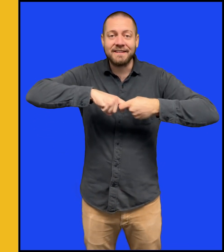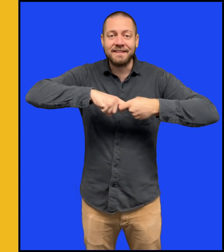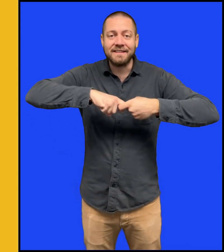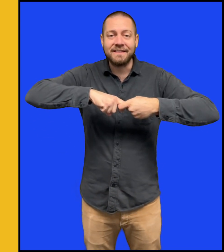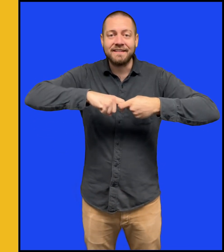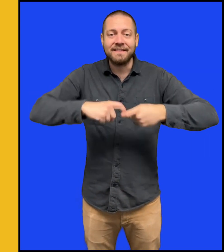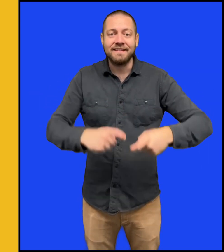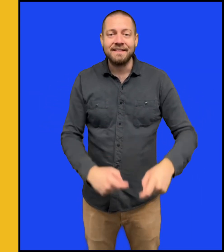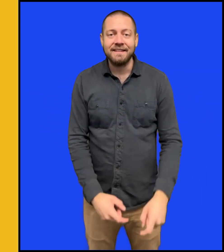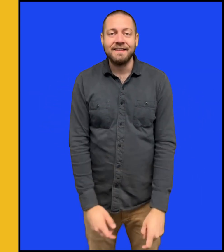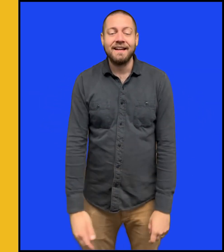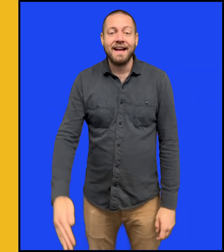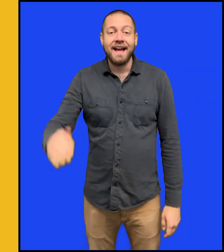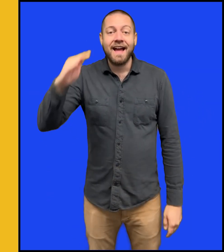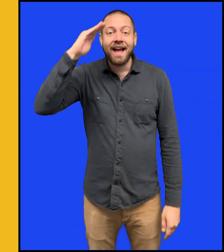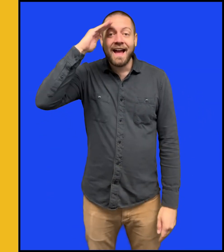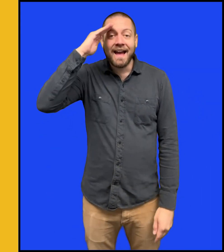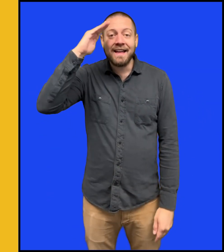Friends.